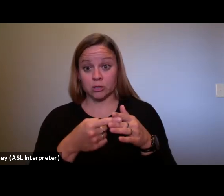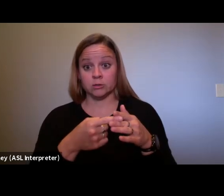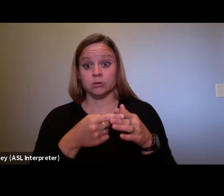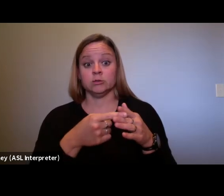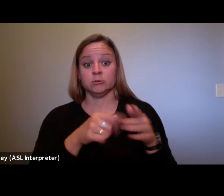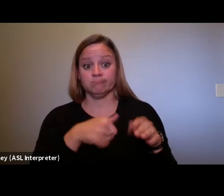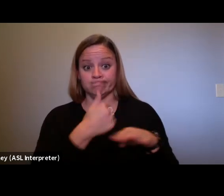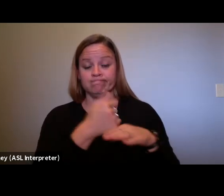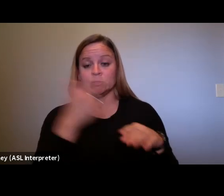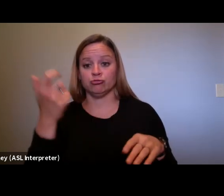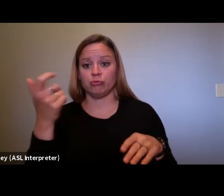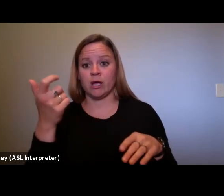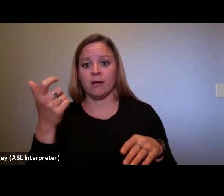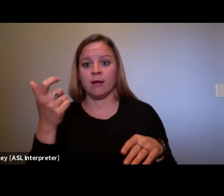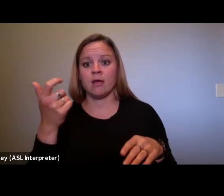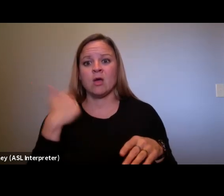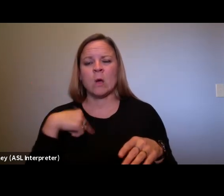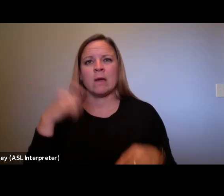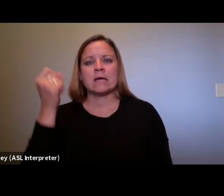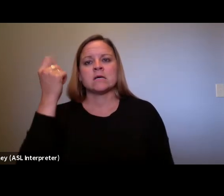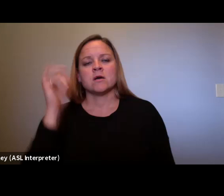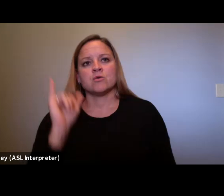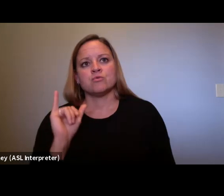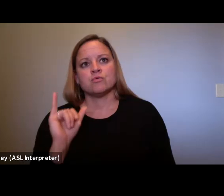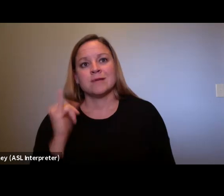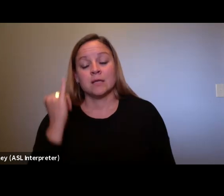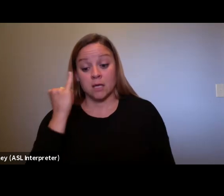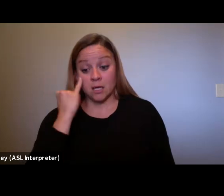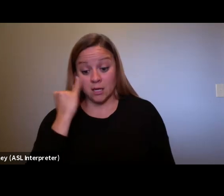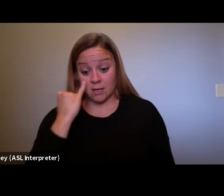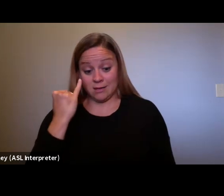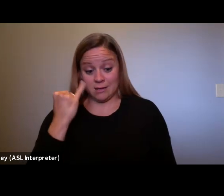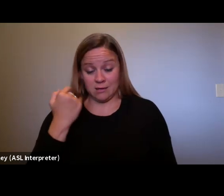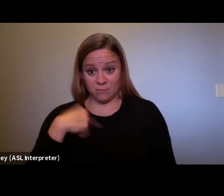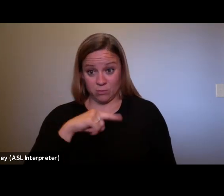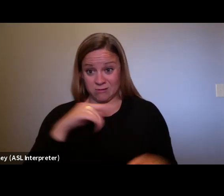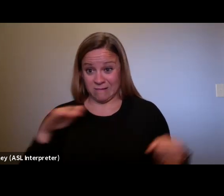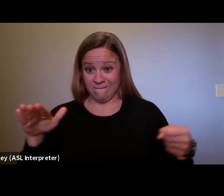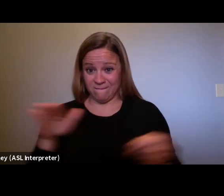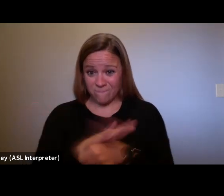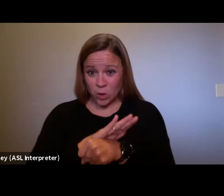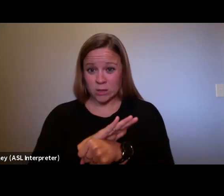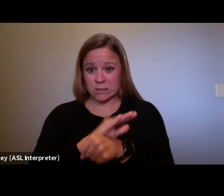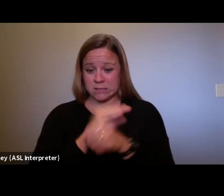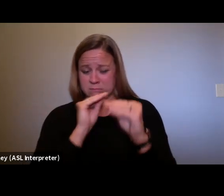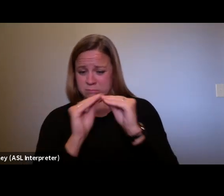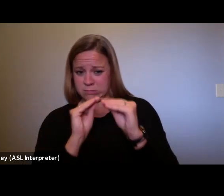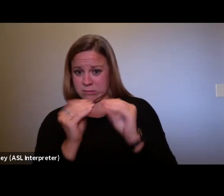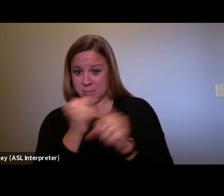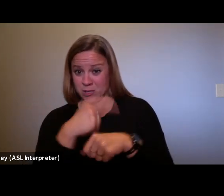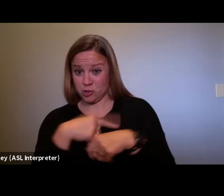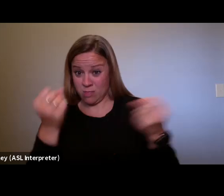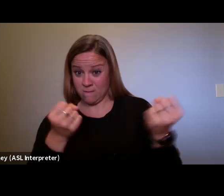together, we had the realization that if we're going to fully customize this